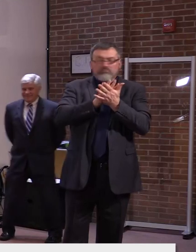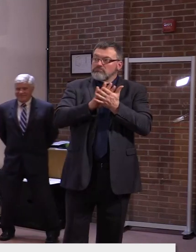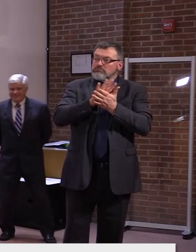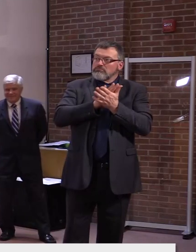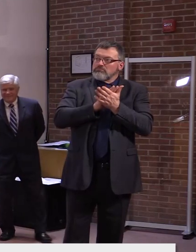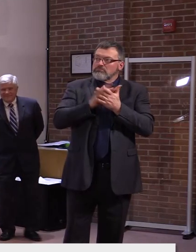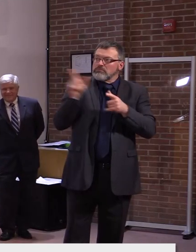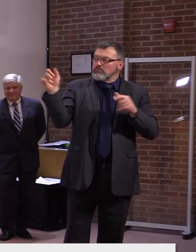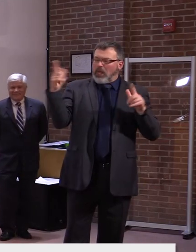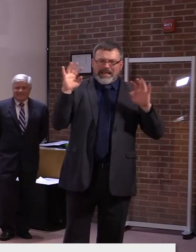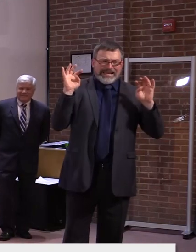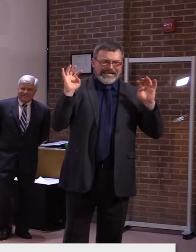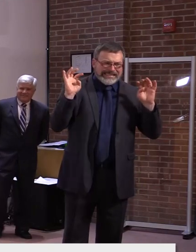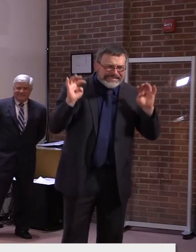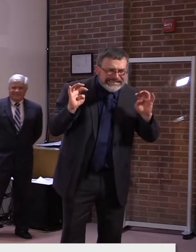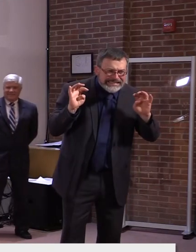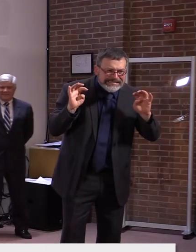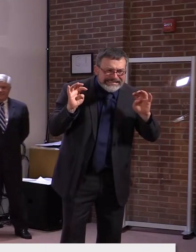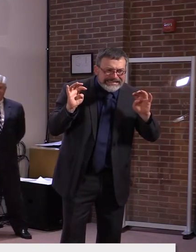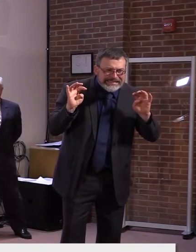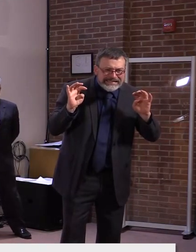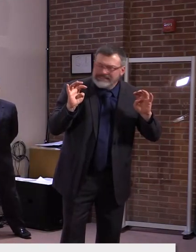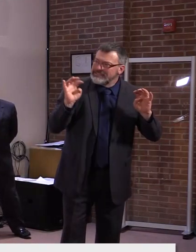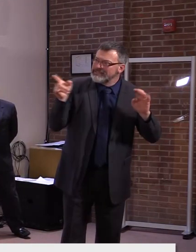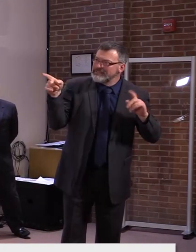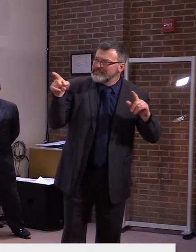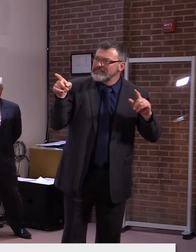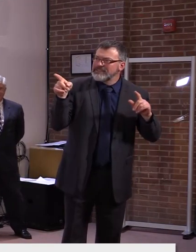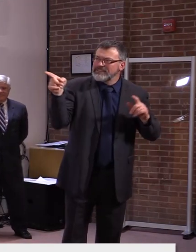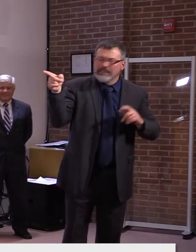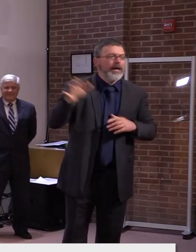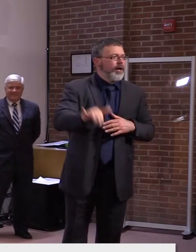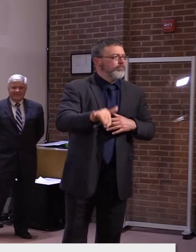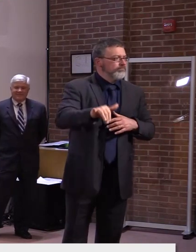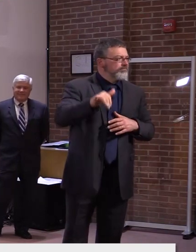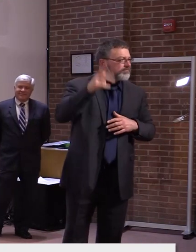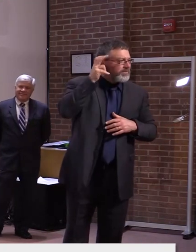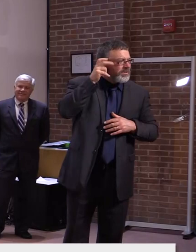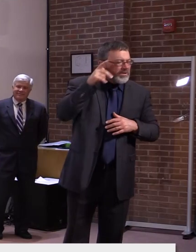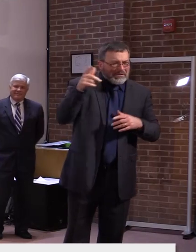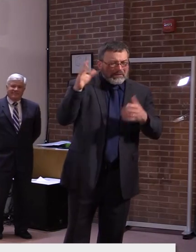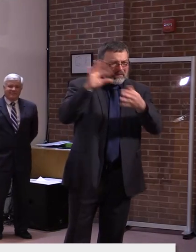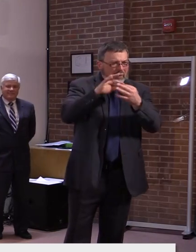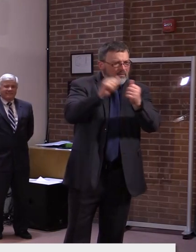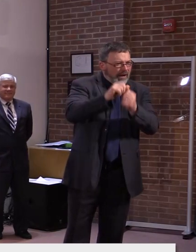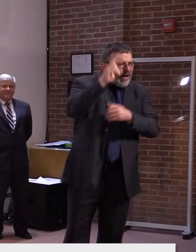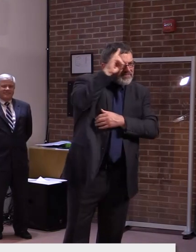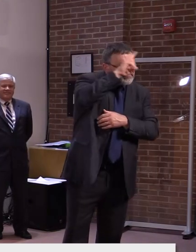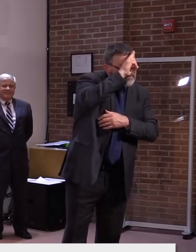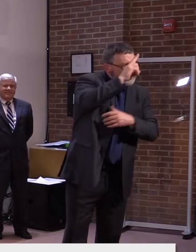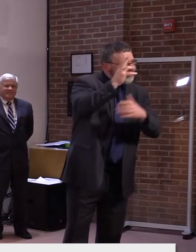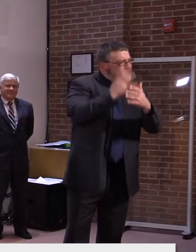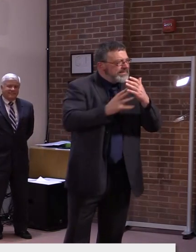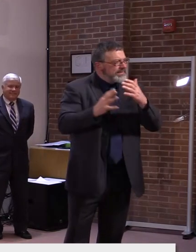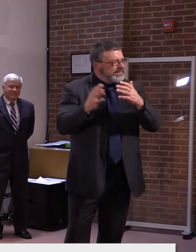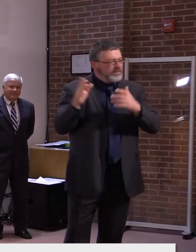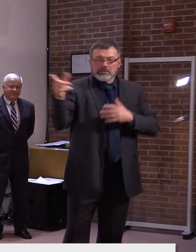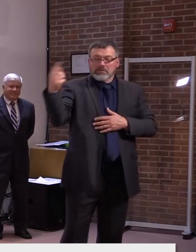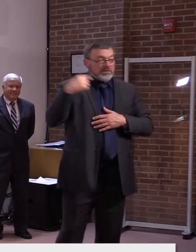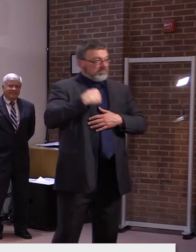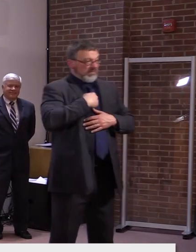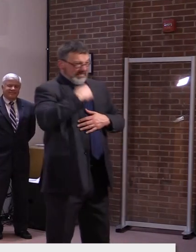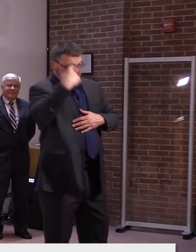of that driving the death and hospitalization rates in Vermont, and how is it treated? So I think what you asked